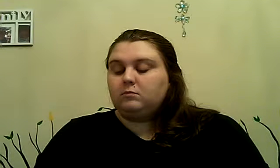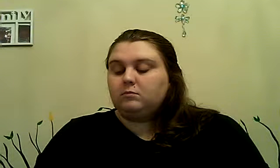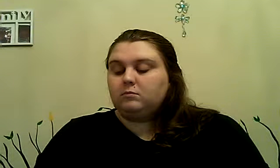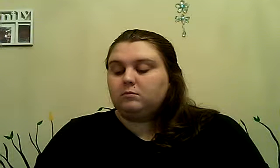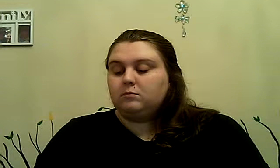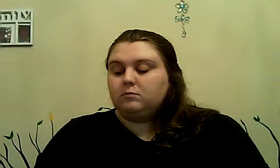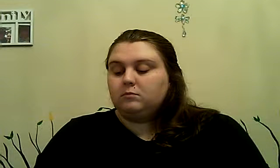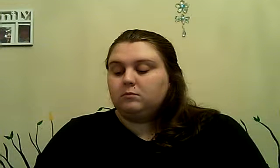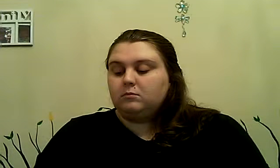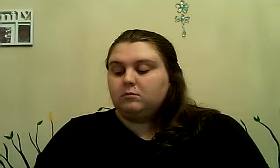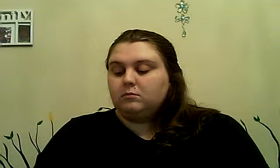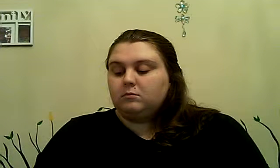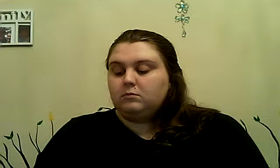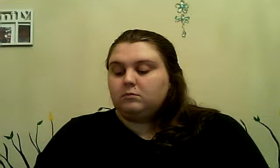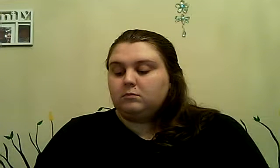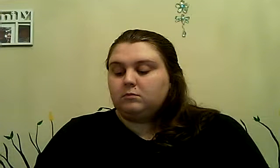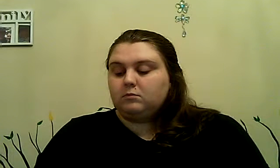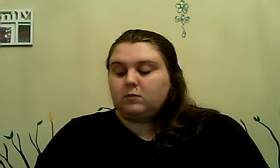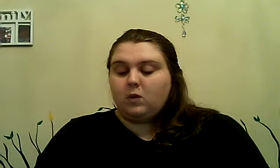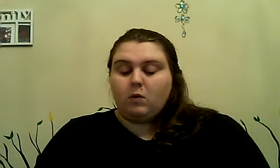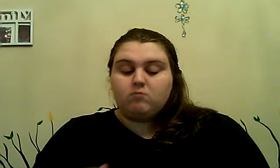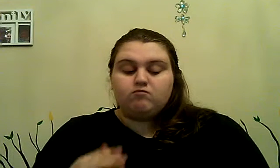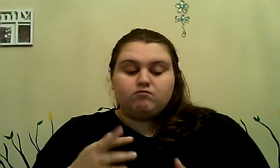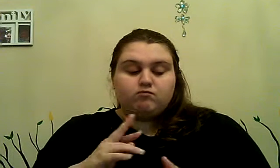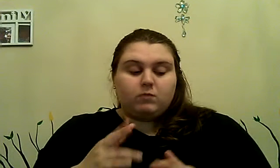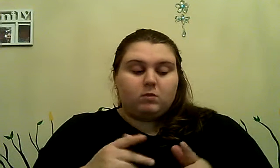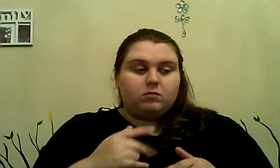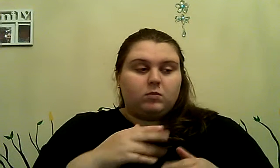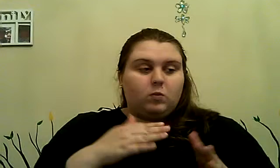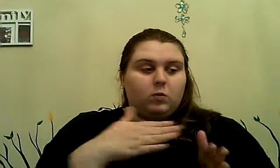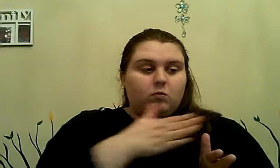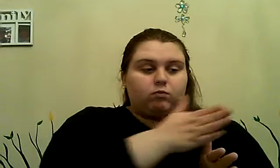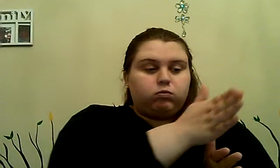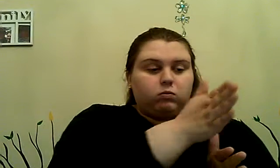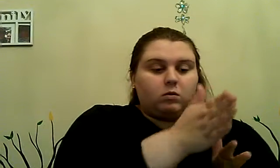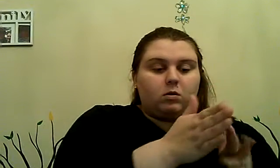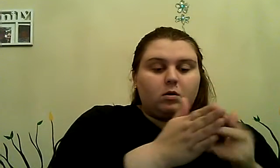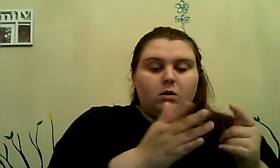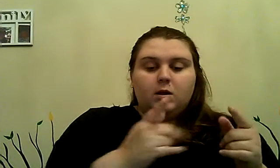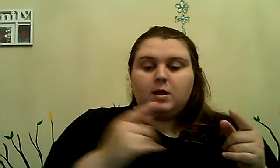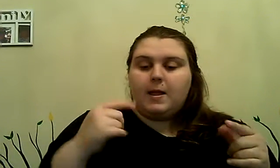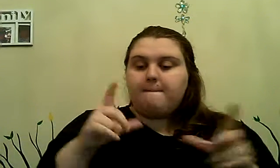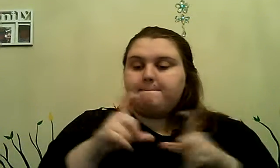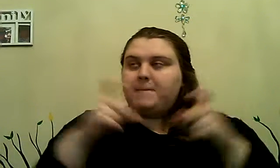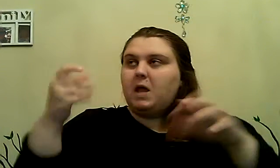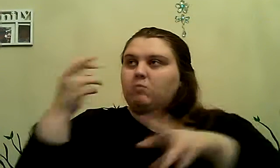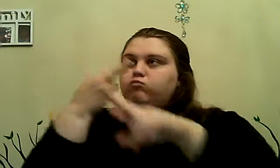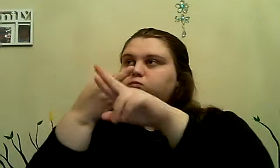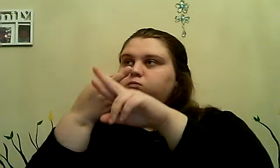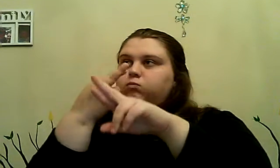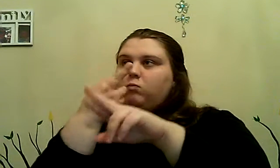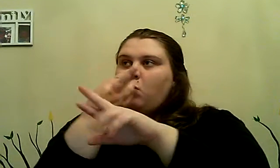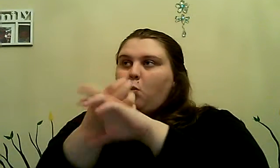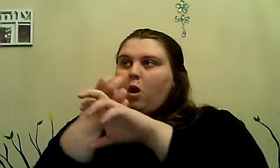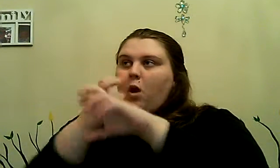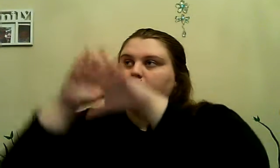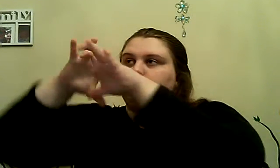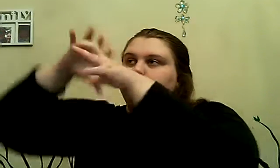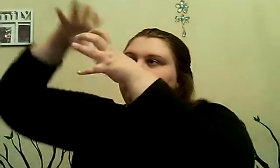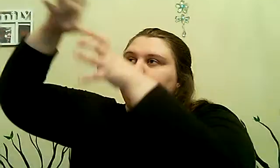just about turned around the corner, we looked back, and there was a big sloping piece of granite, a rock of some